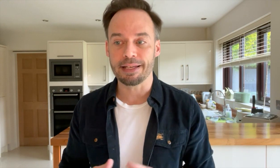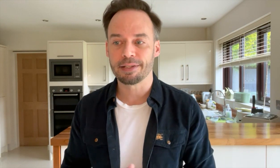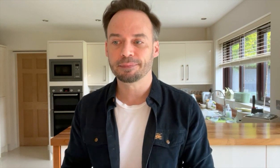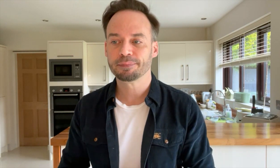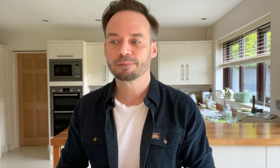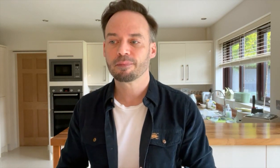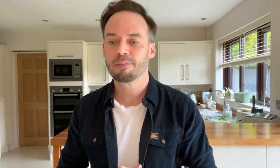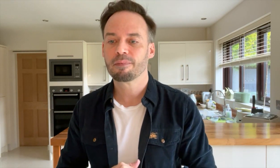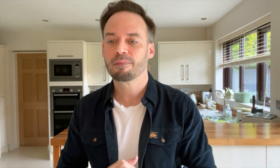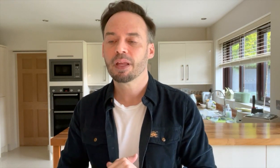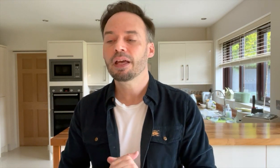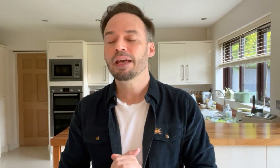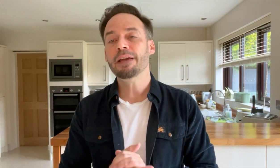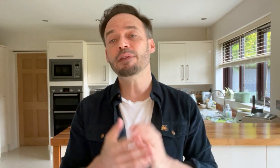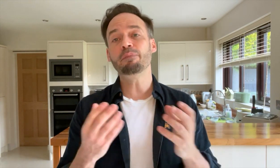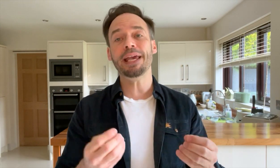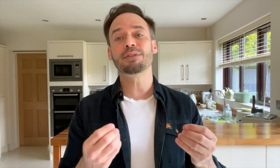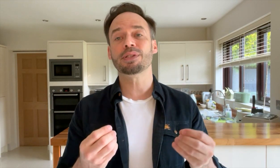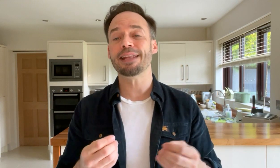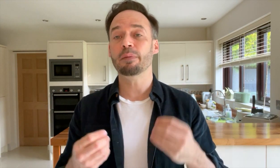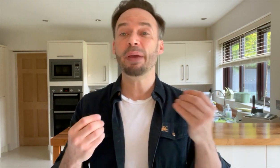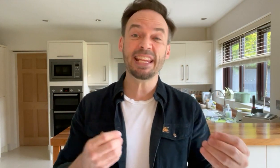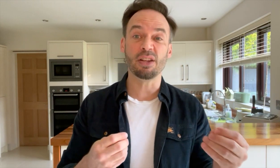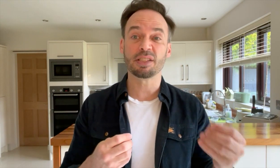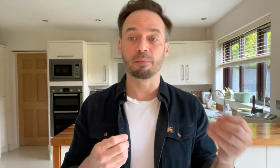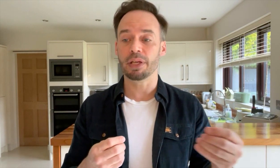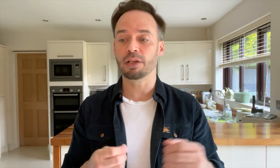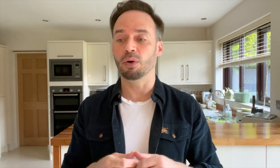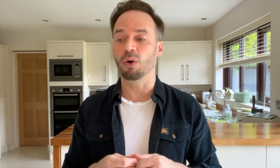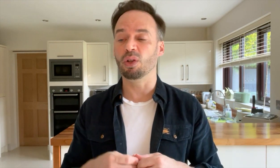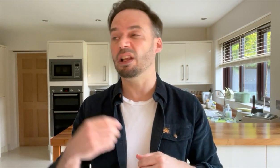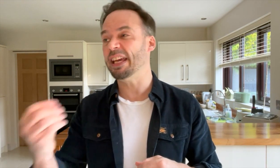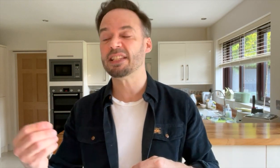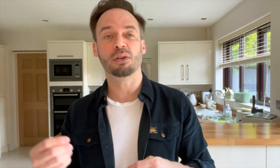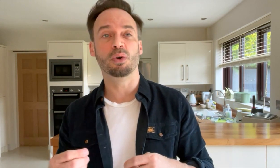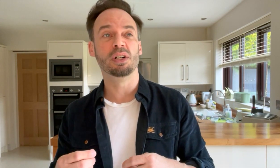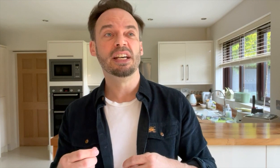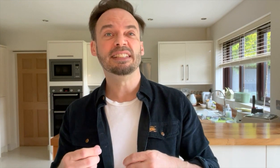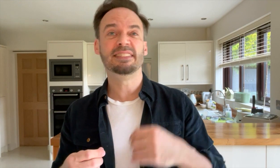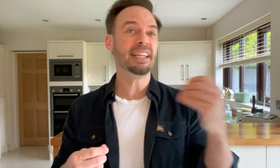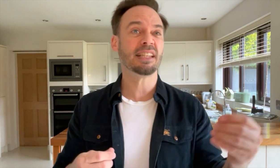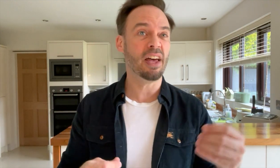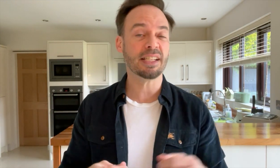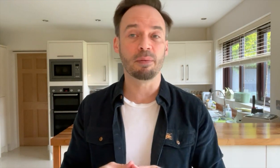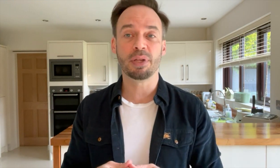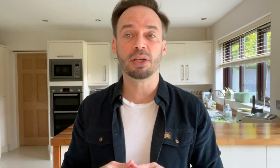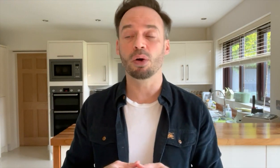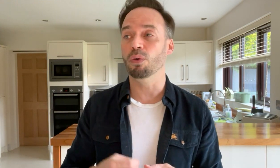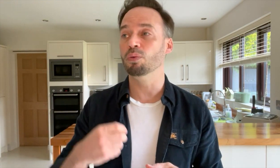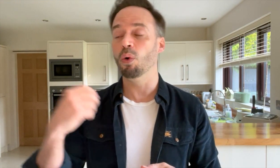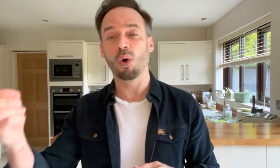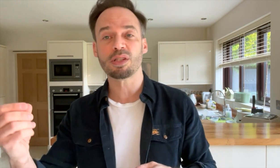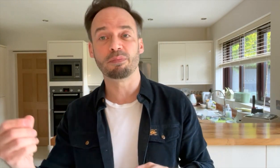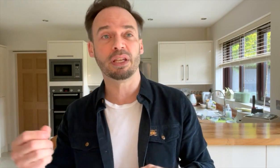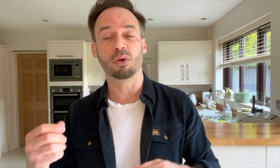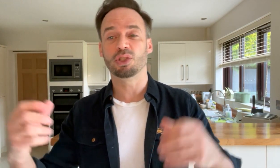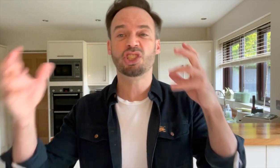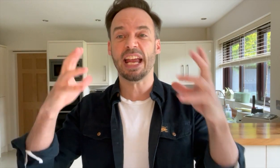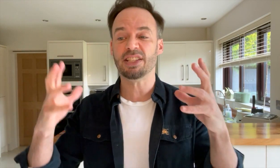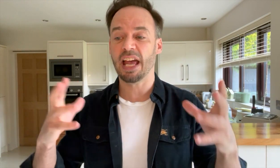if the beatles had an opinion on something or liked or disliked something or wore something or changed their